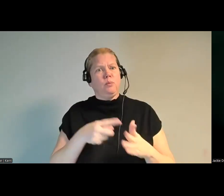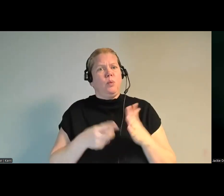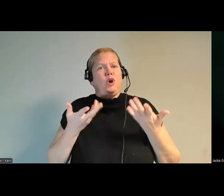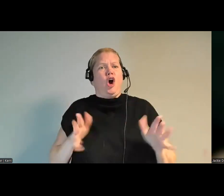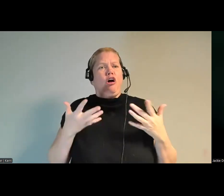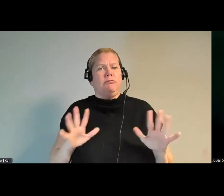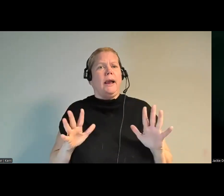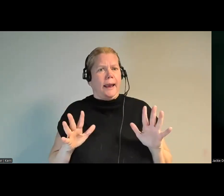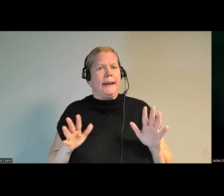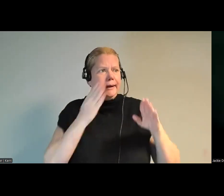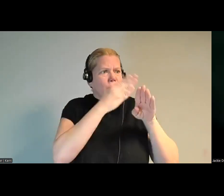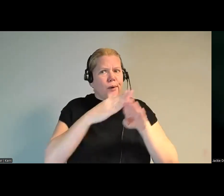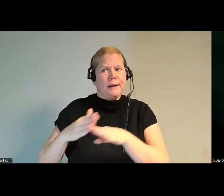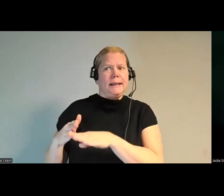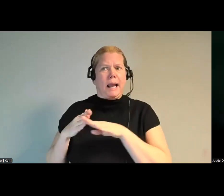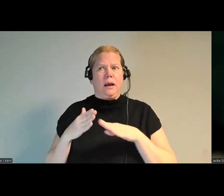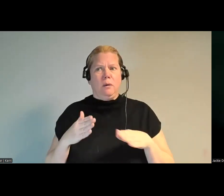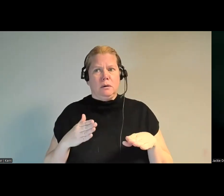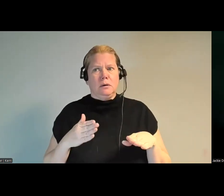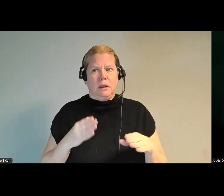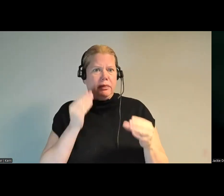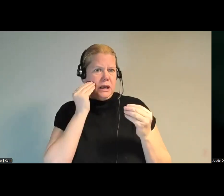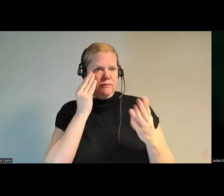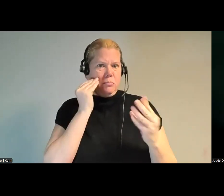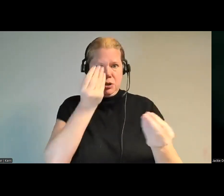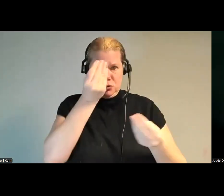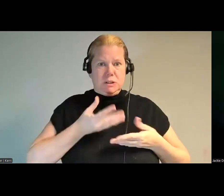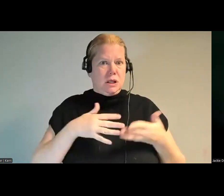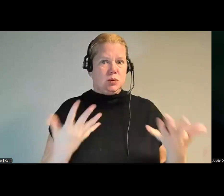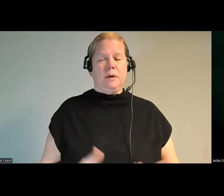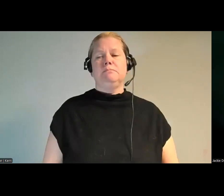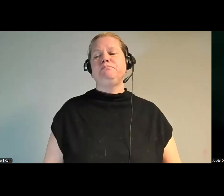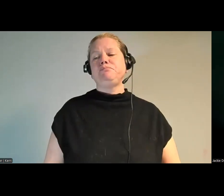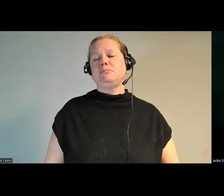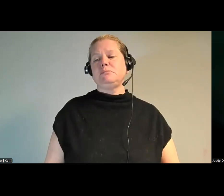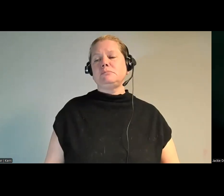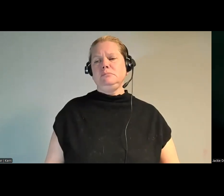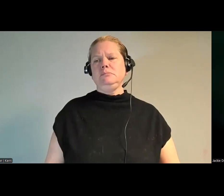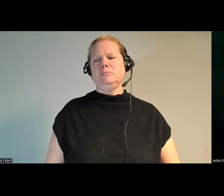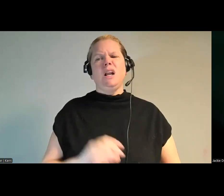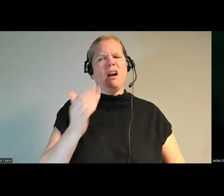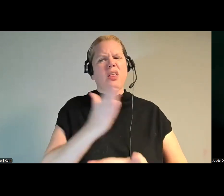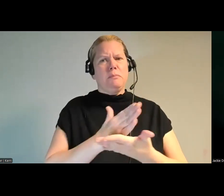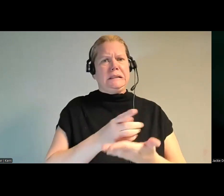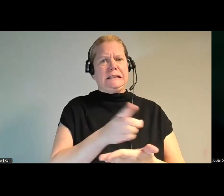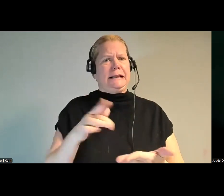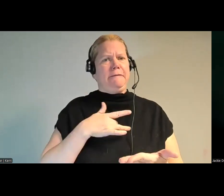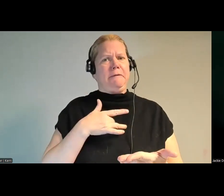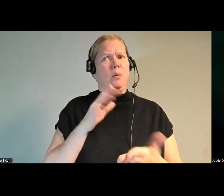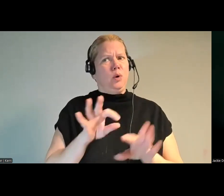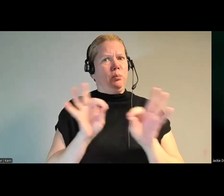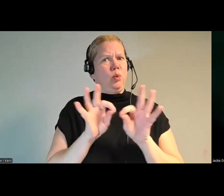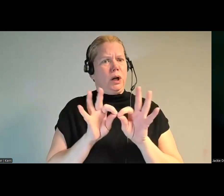already broken down and what the information was telling us and what were other pieces that they felt would be